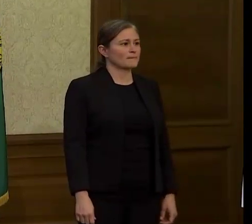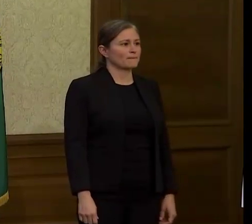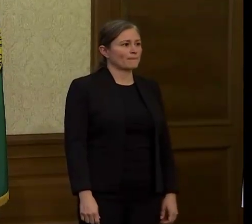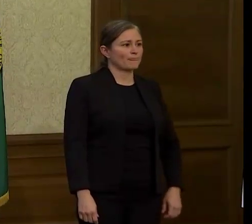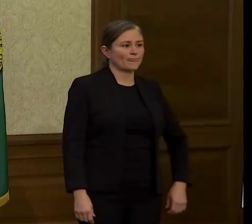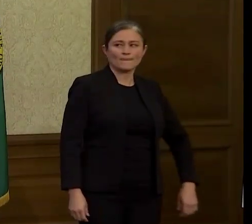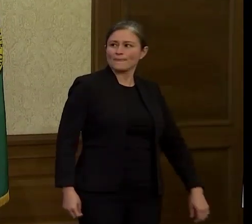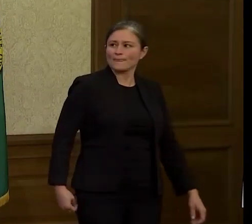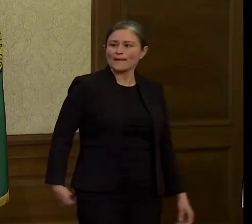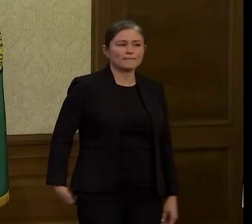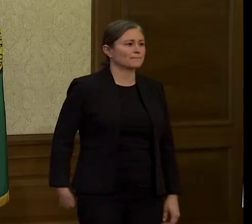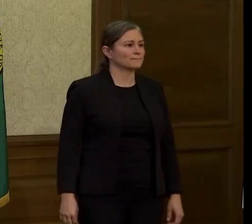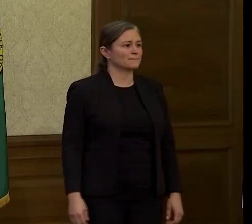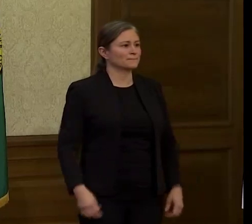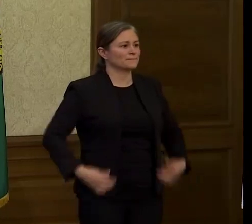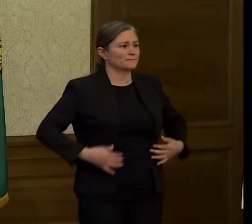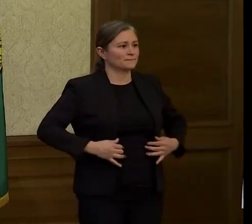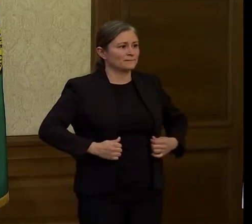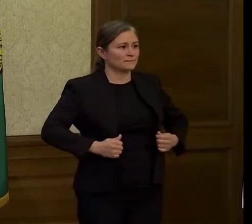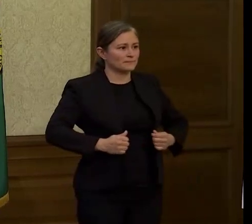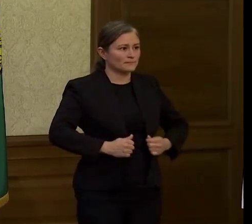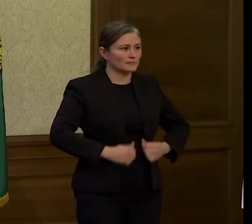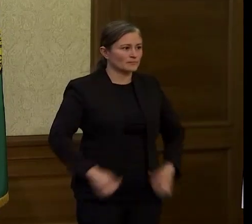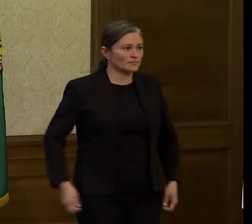Sam, are these going to be on the screen? Yeah.